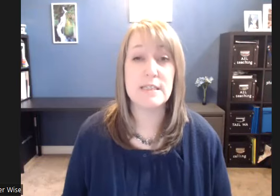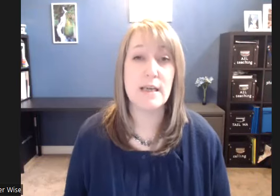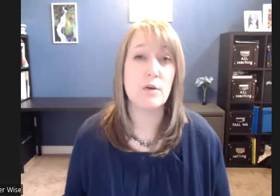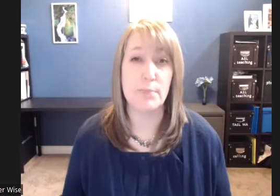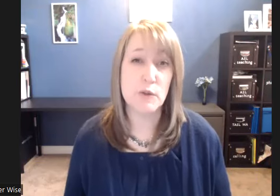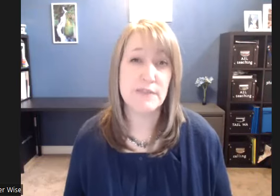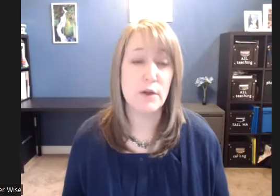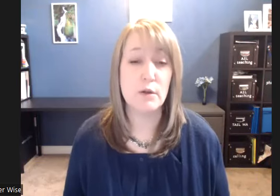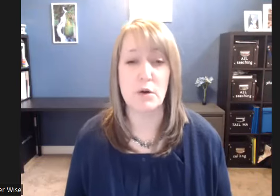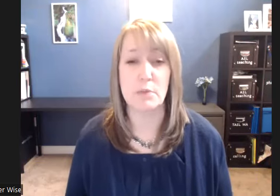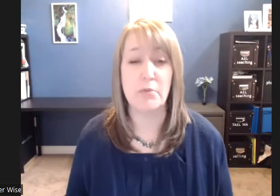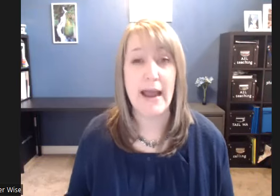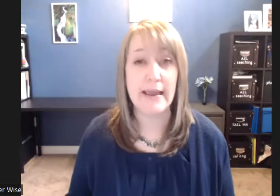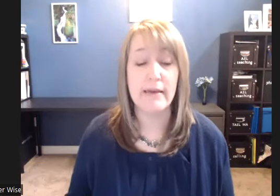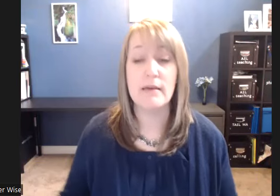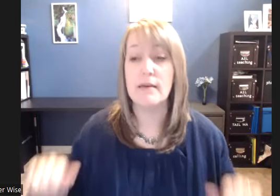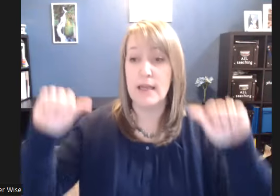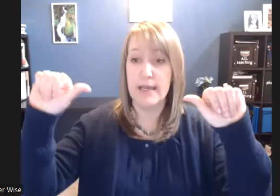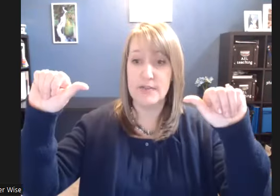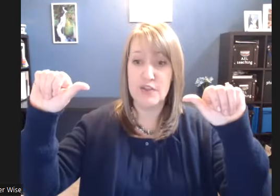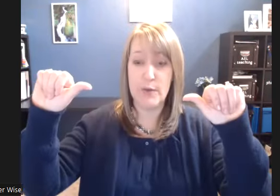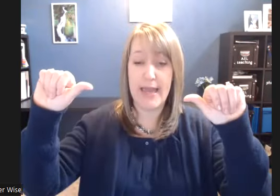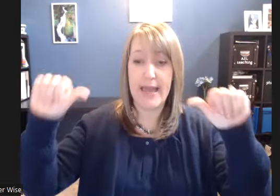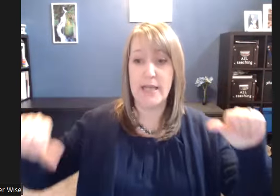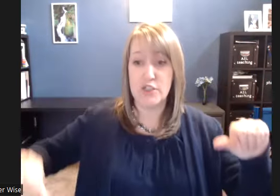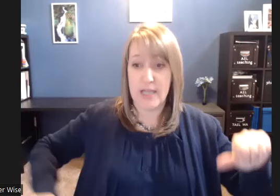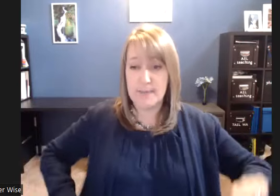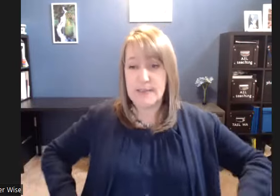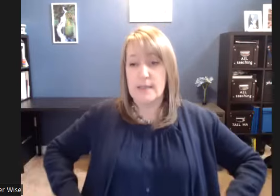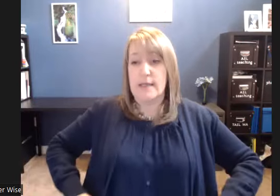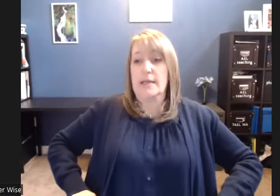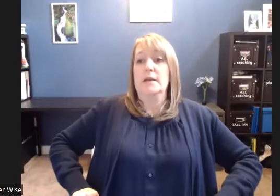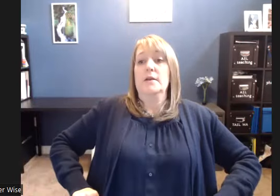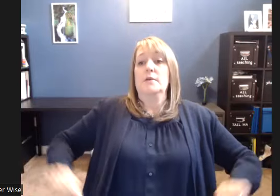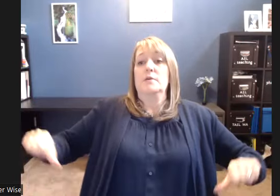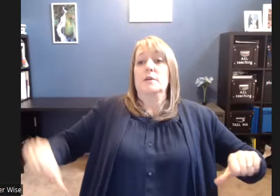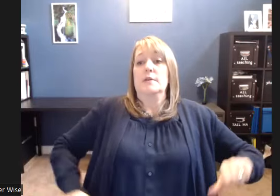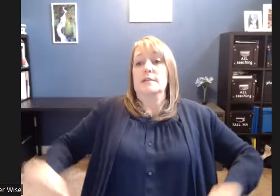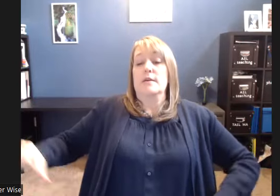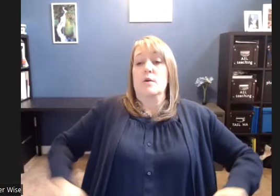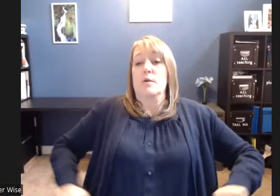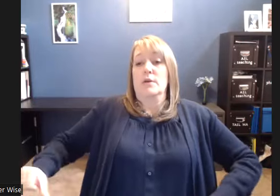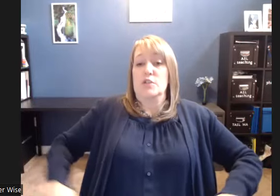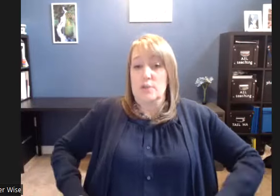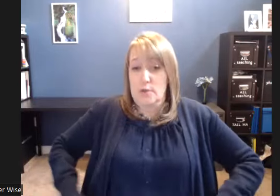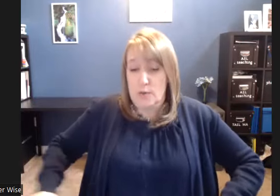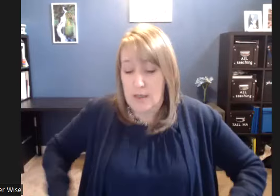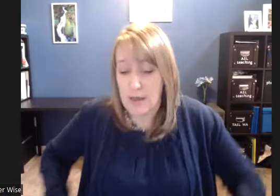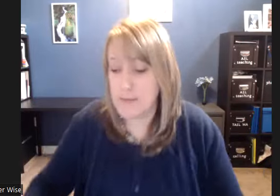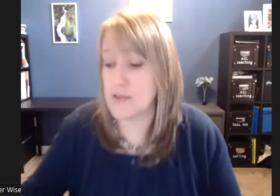Boasting or boastful or bragging is 2 A hand shapes. And I don't think you can see, but you, let me scoot